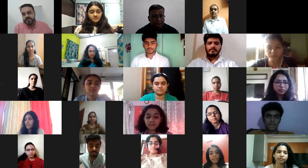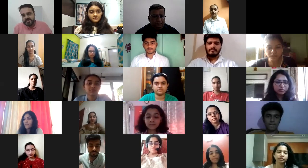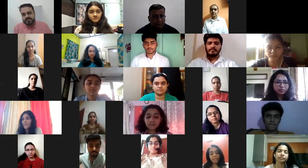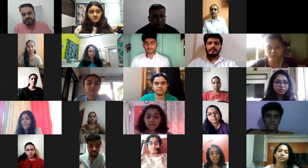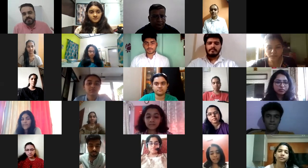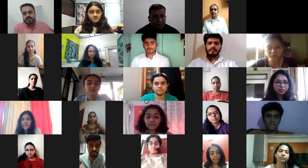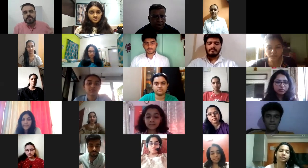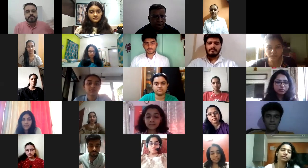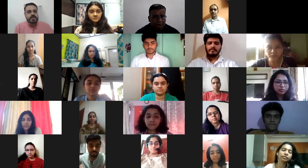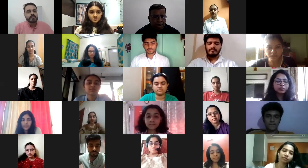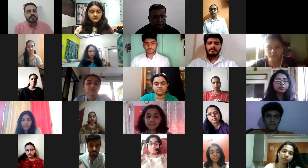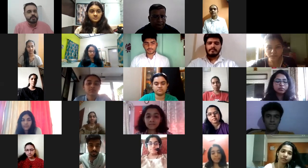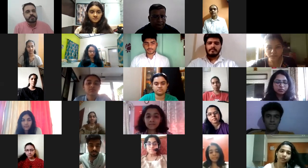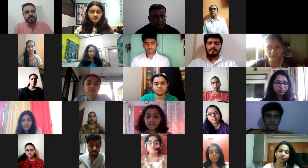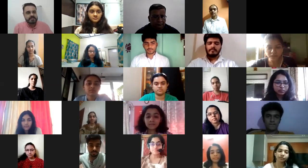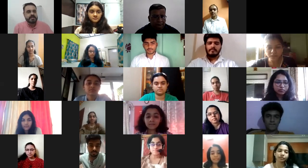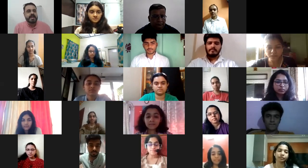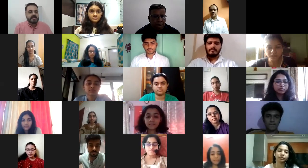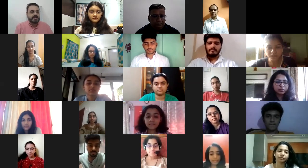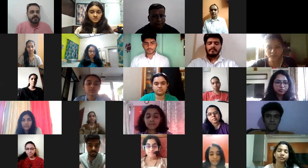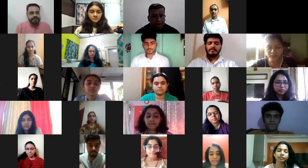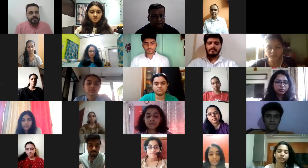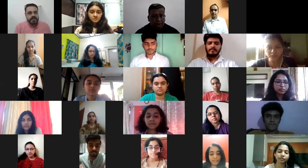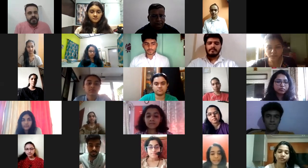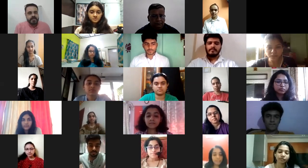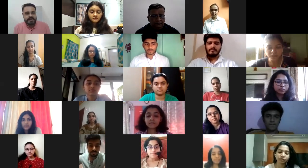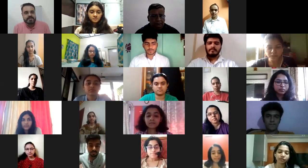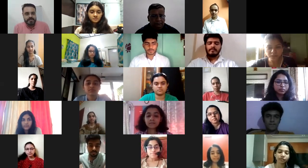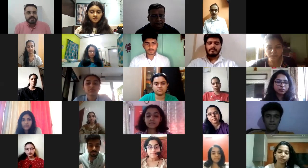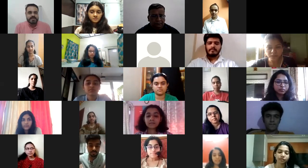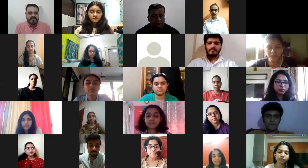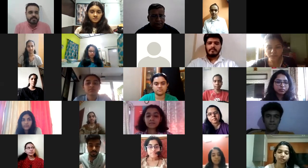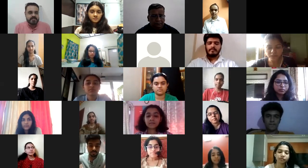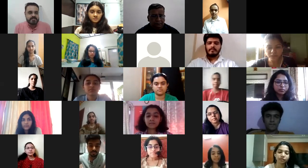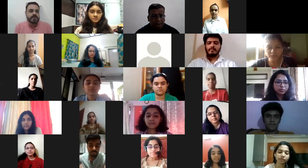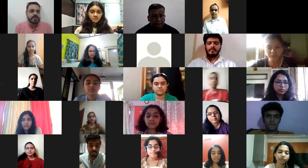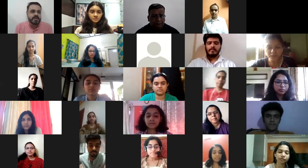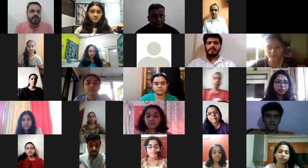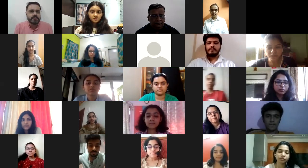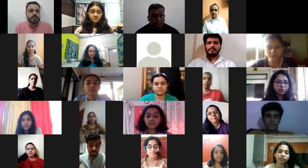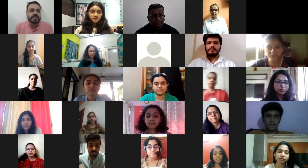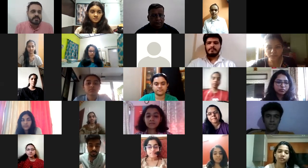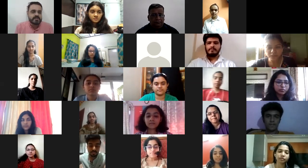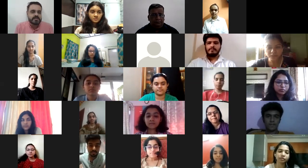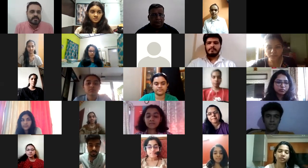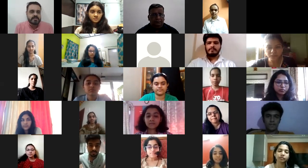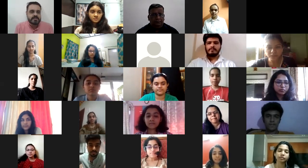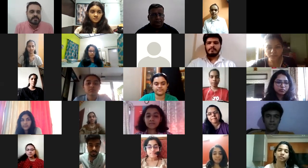dwarfism who are also now in the new Disability Act are categorized as persons with disability just because they're not able to reach